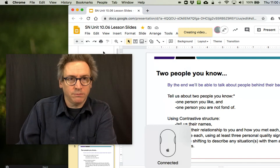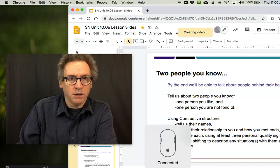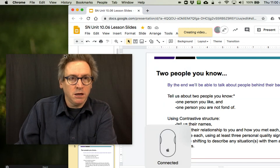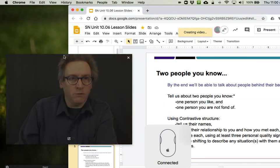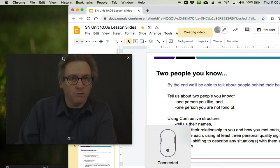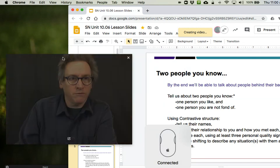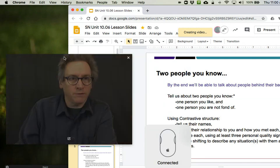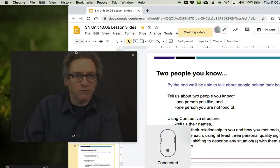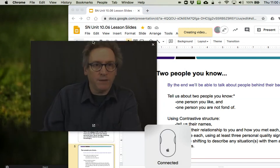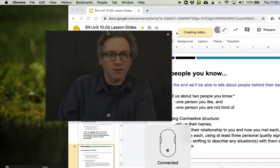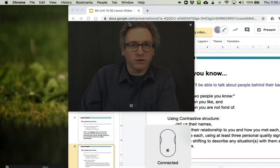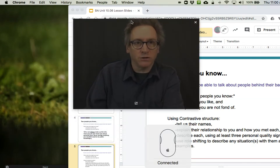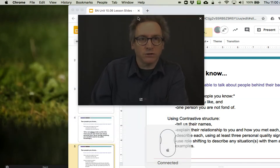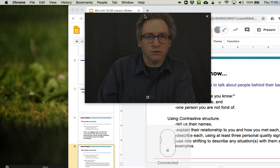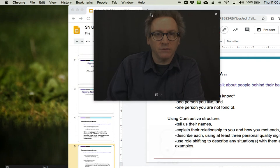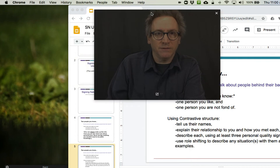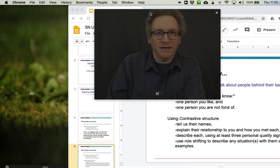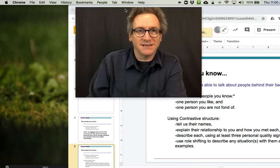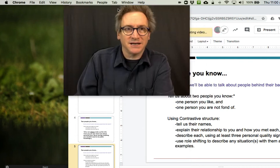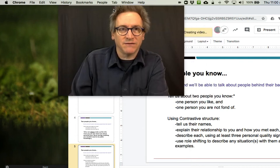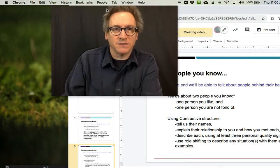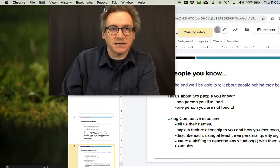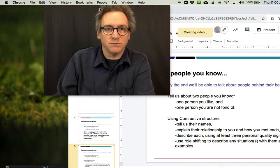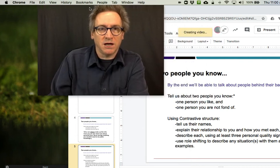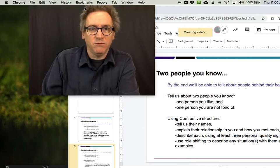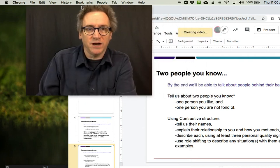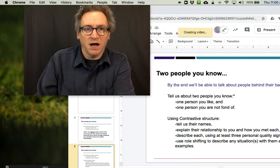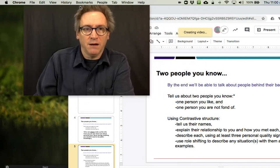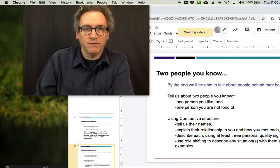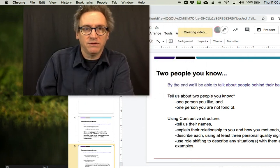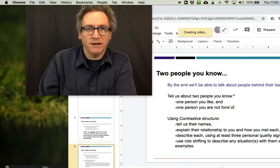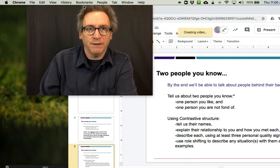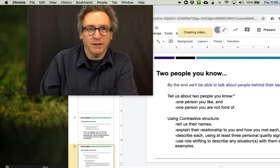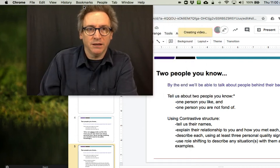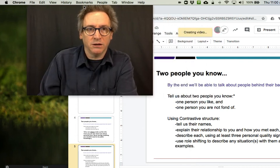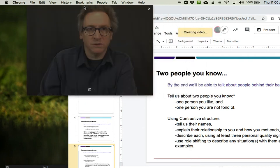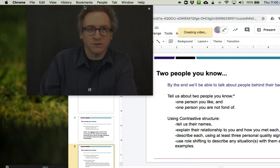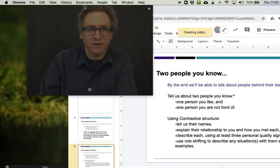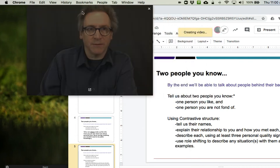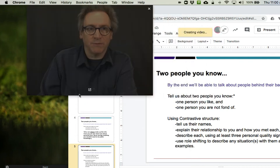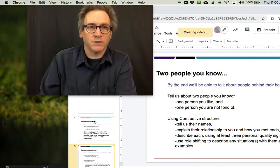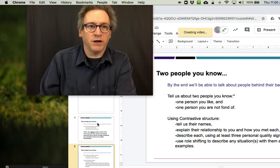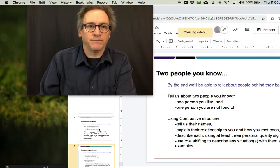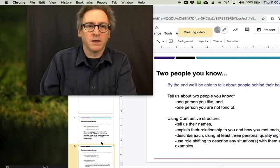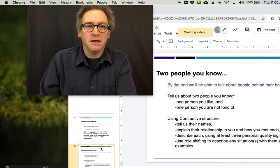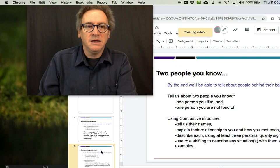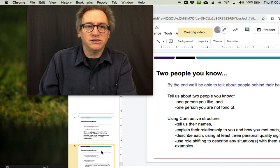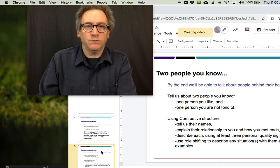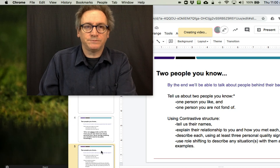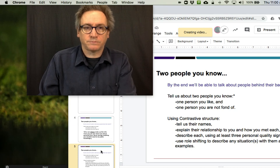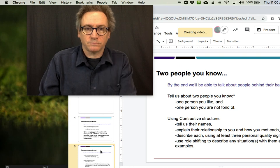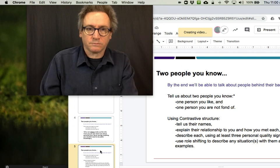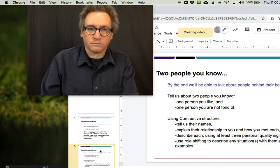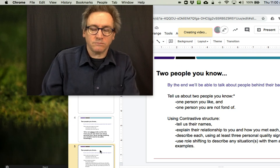on. I wonder if I can move my picture. That's going to cover the size. Well, I'll move it up. That may be a little closer to the camera. Okay.